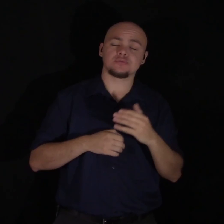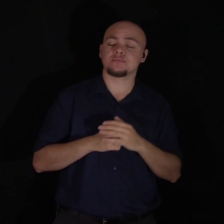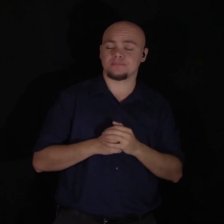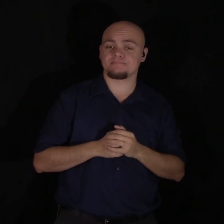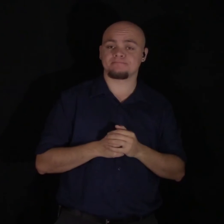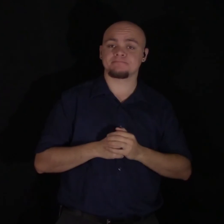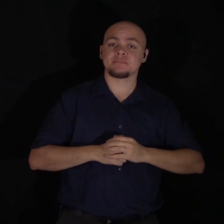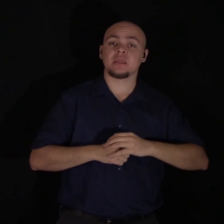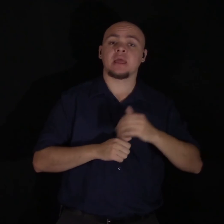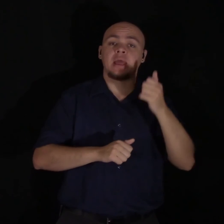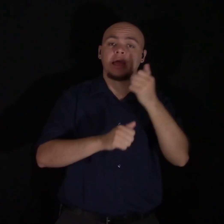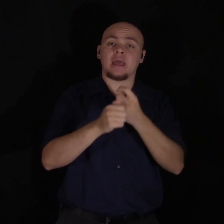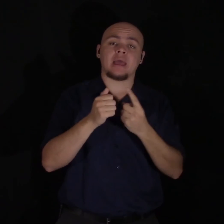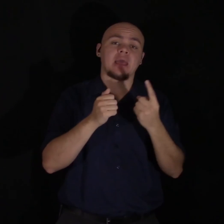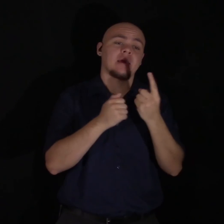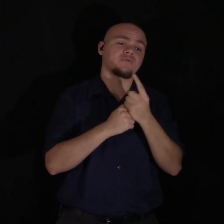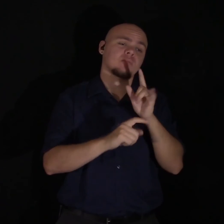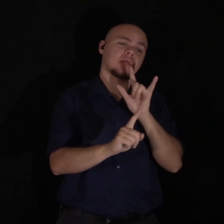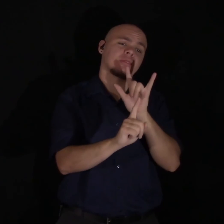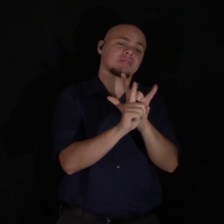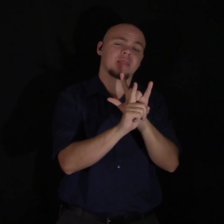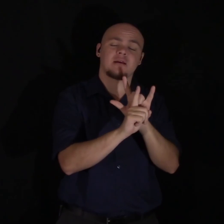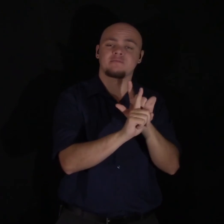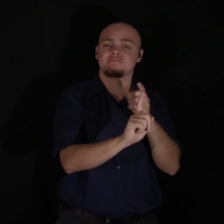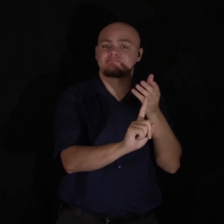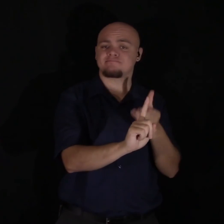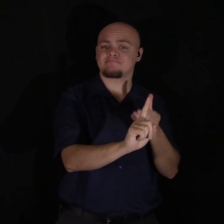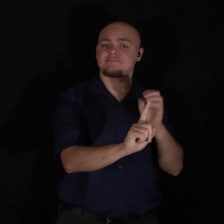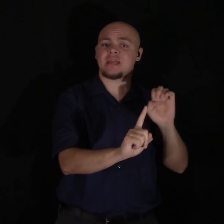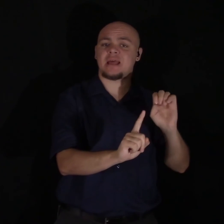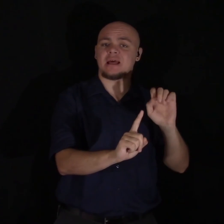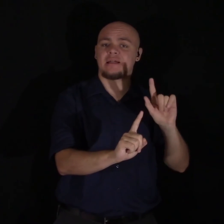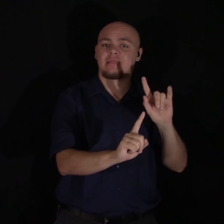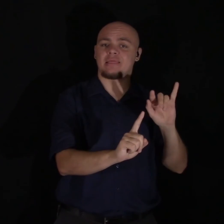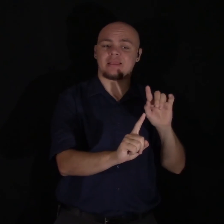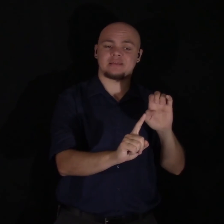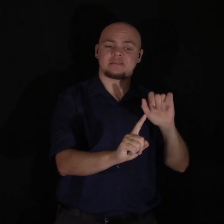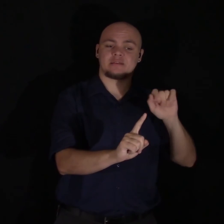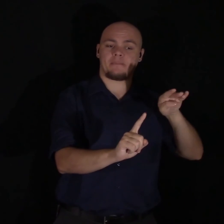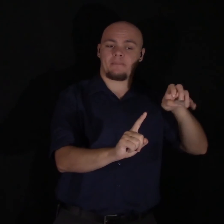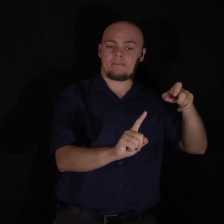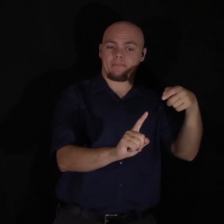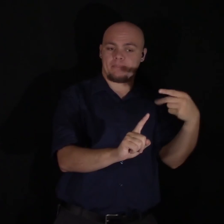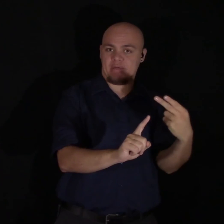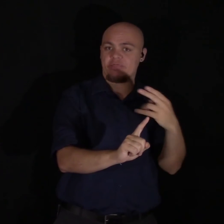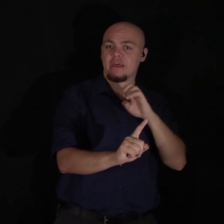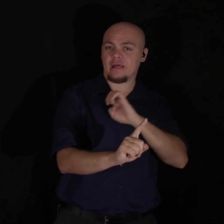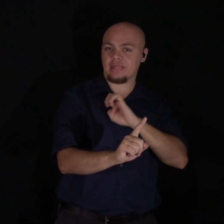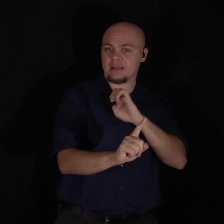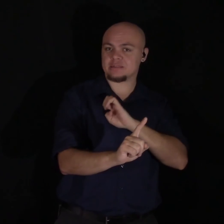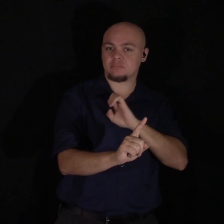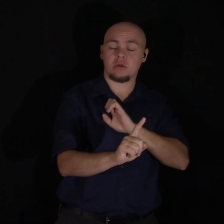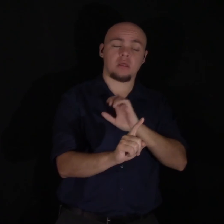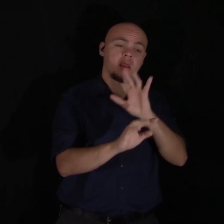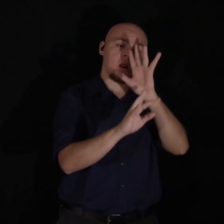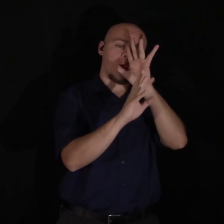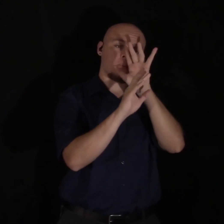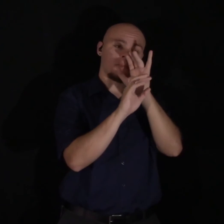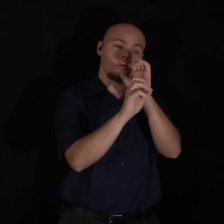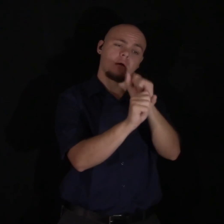Every one loved Elizabeth. The passionate and almost reverential attachment with which all regarded her